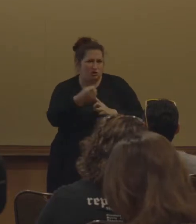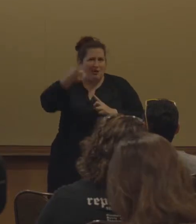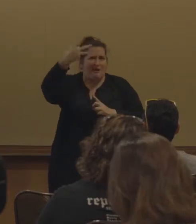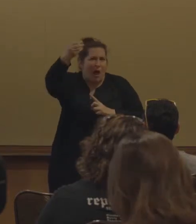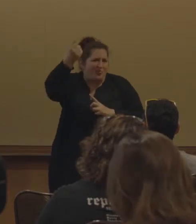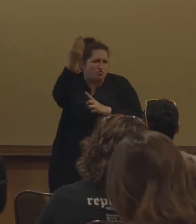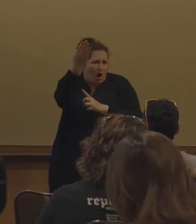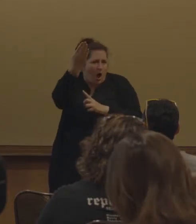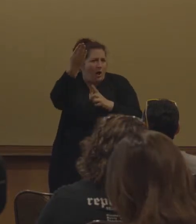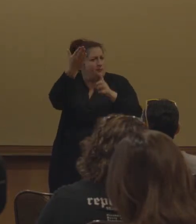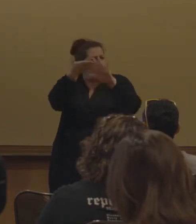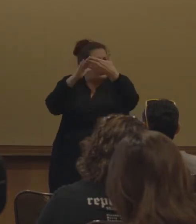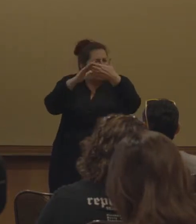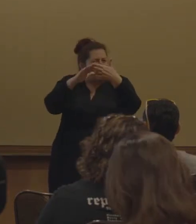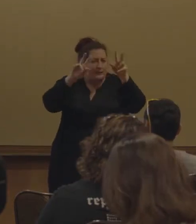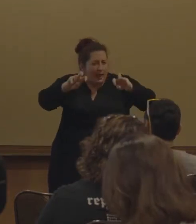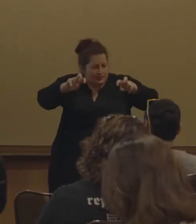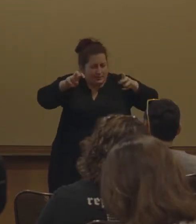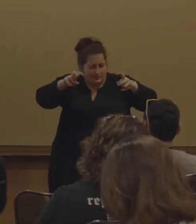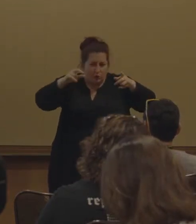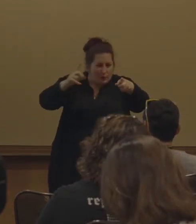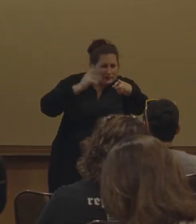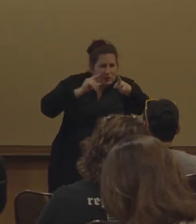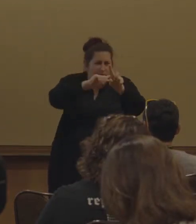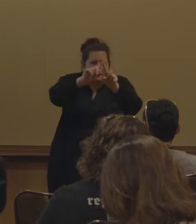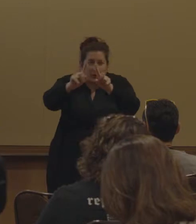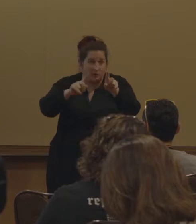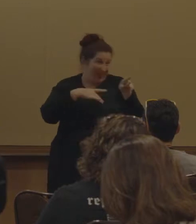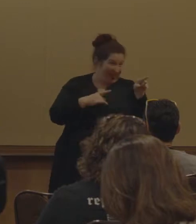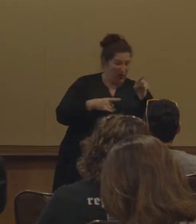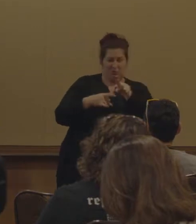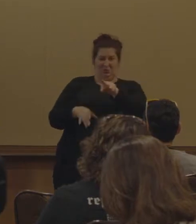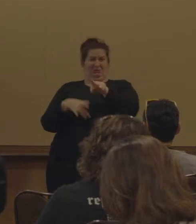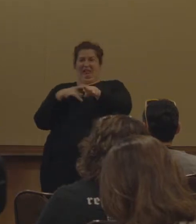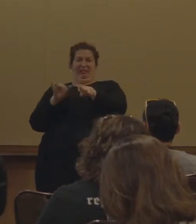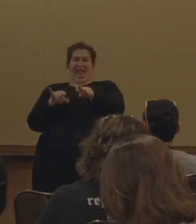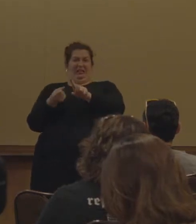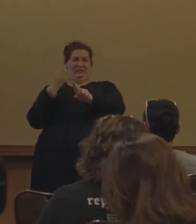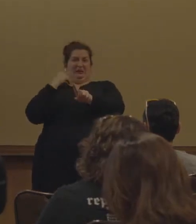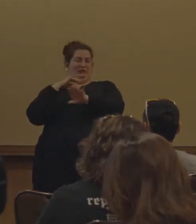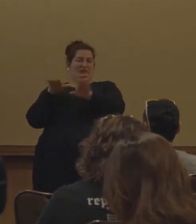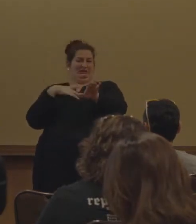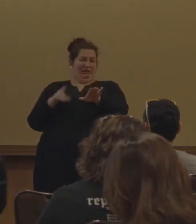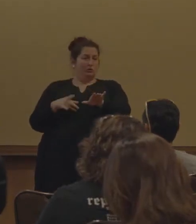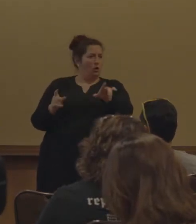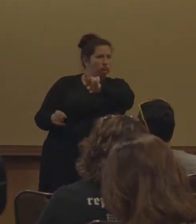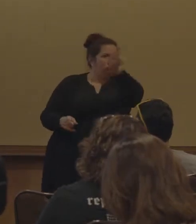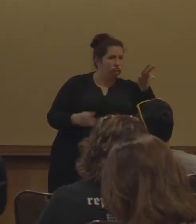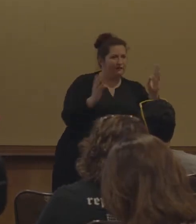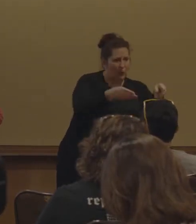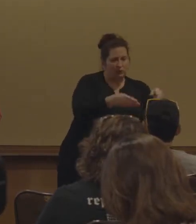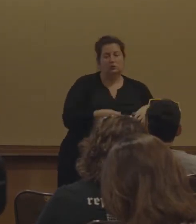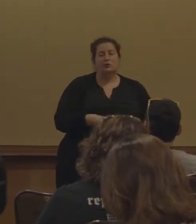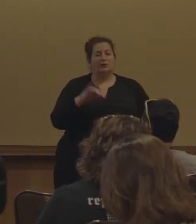job assessments, let you experience different things to find out what you like and what you don't like, okay? So that IPE,